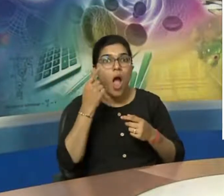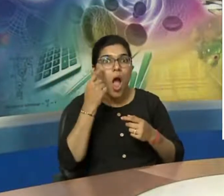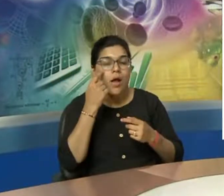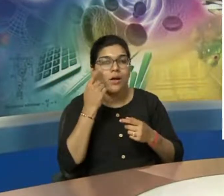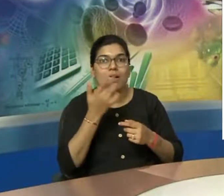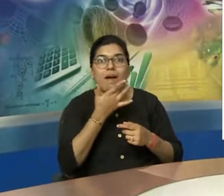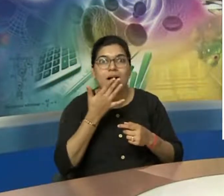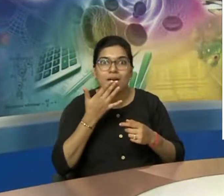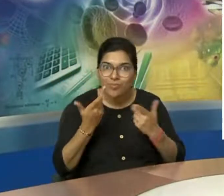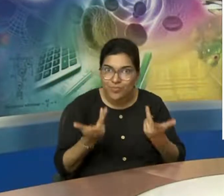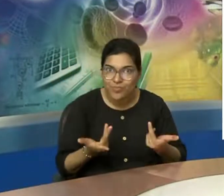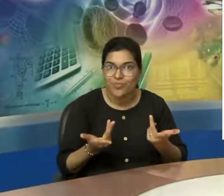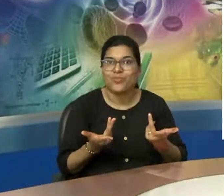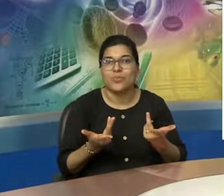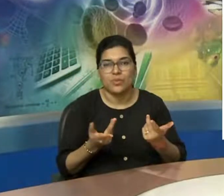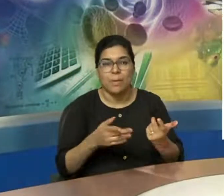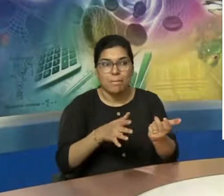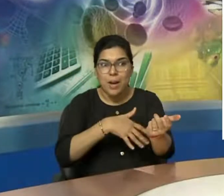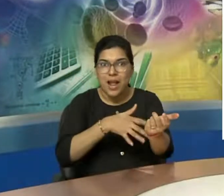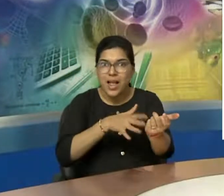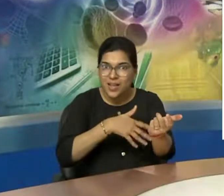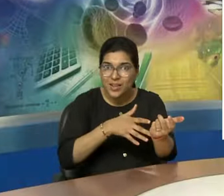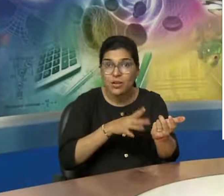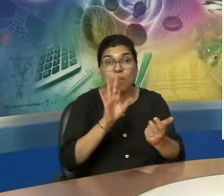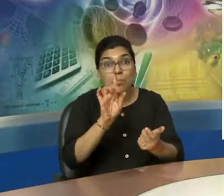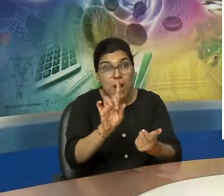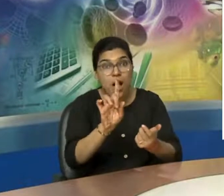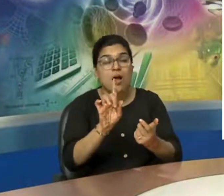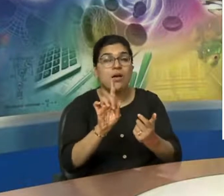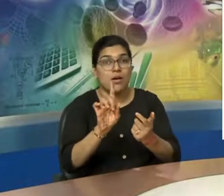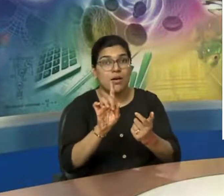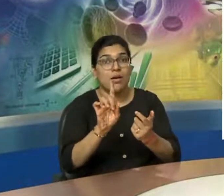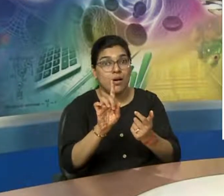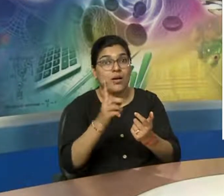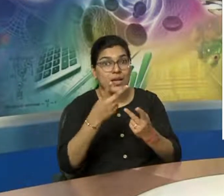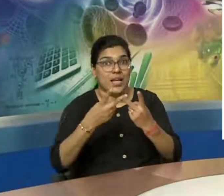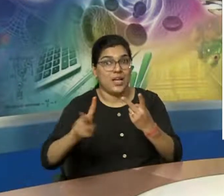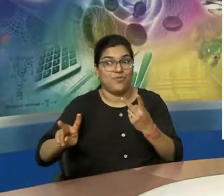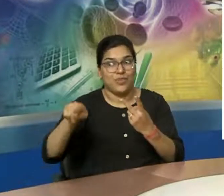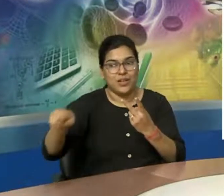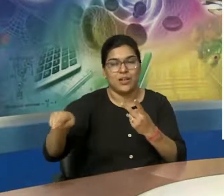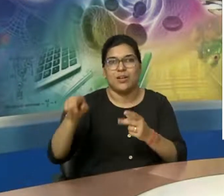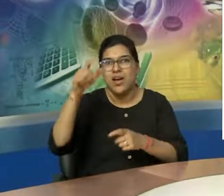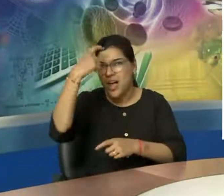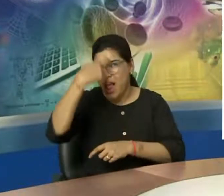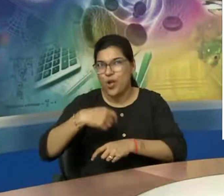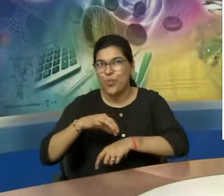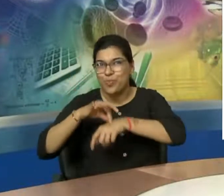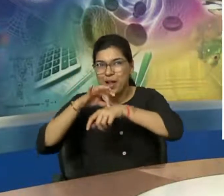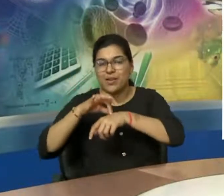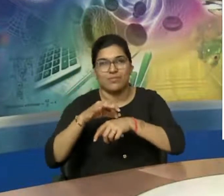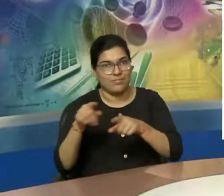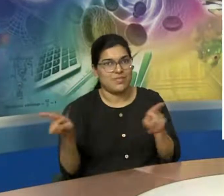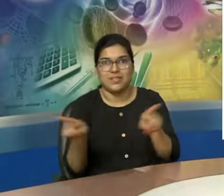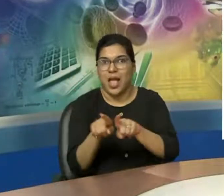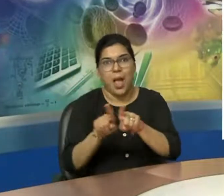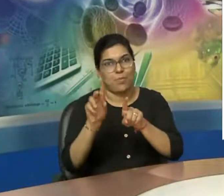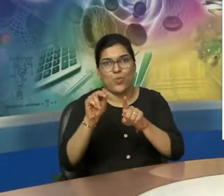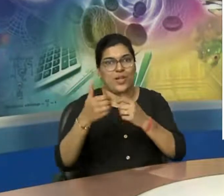eye color, and blood type among different ethnic groups represent